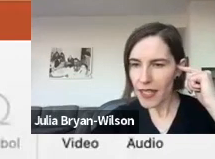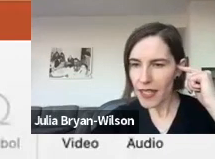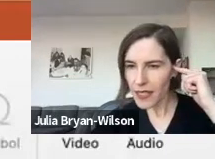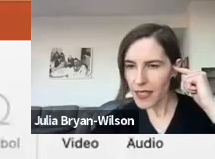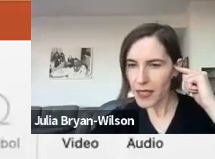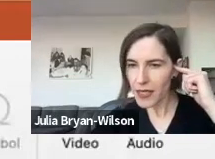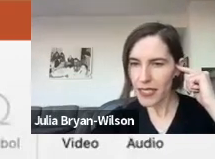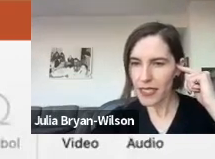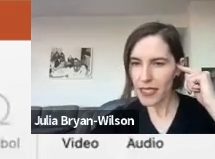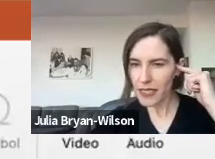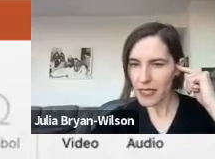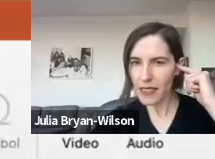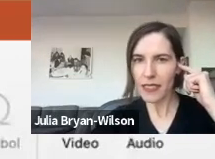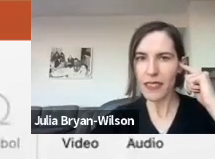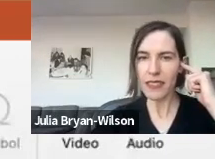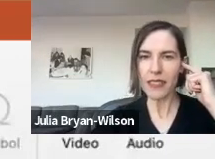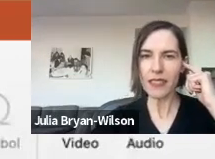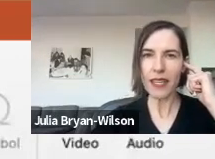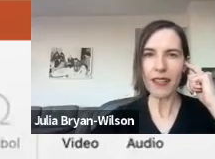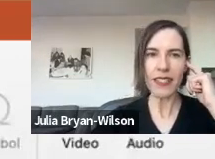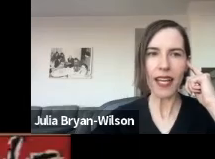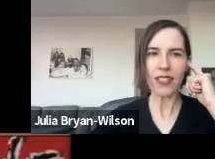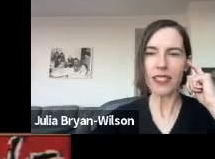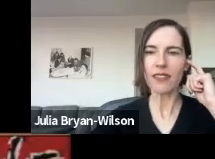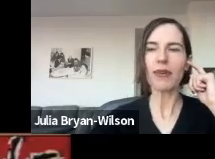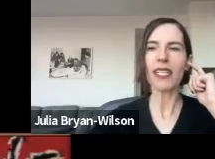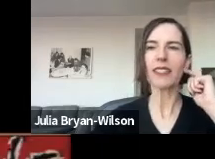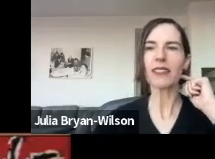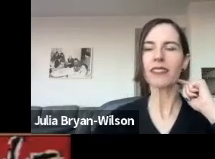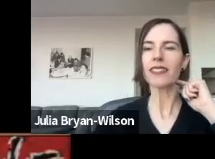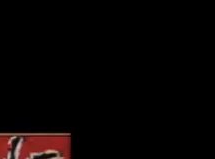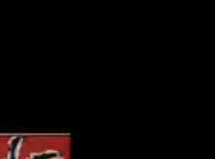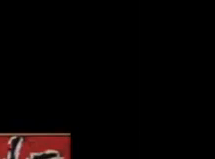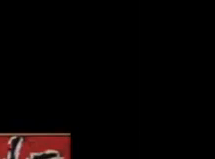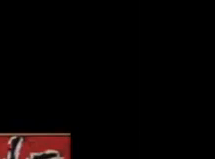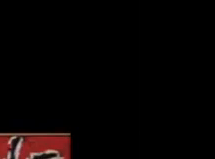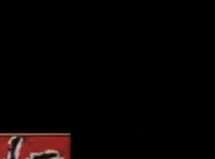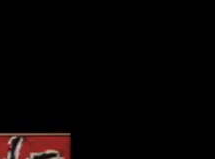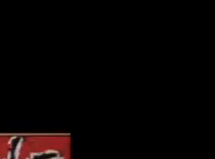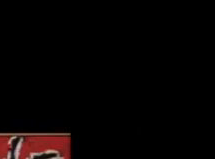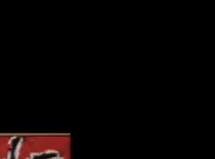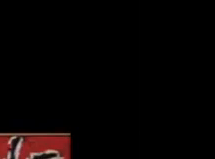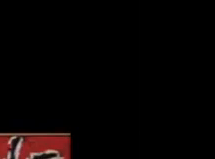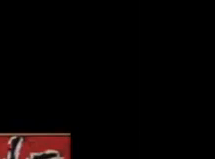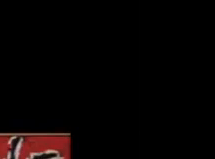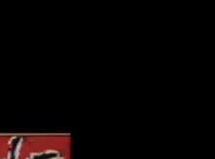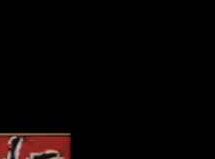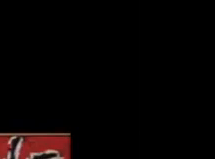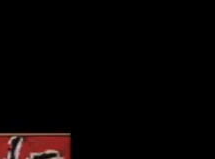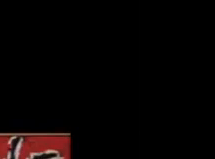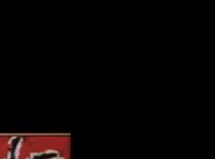And then I go here. How does that look to everybody? Looks great. Okay, fantastic.